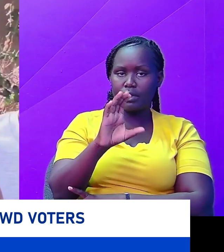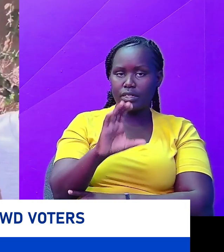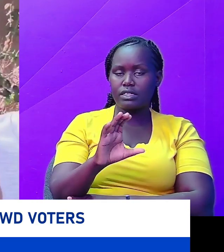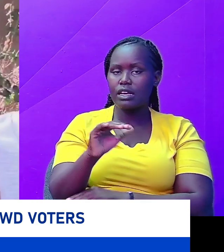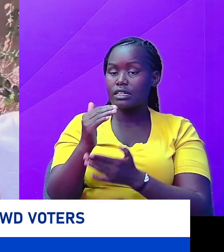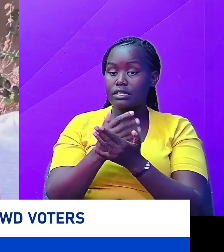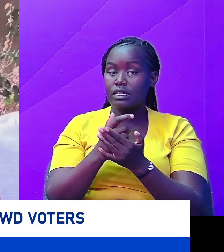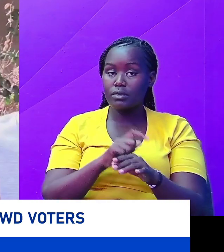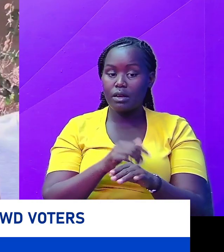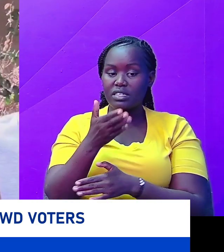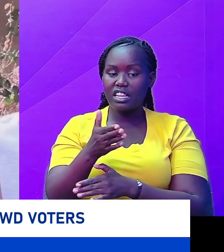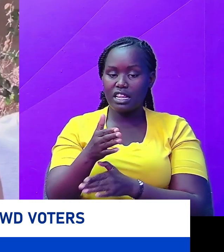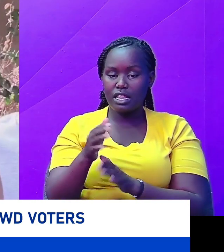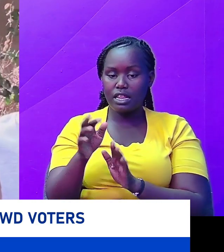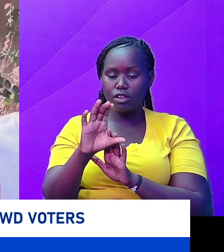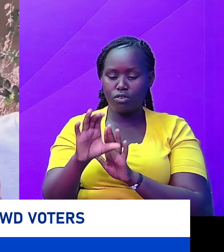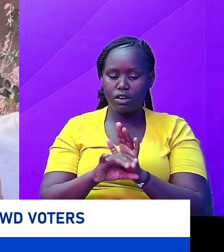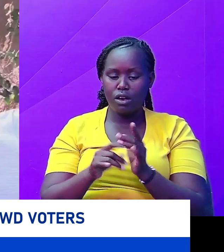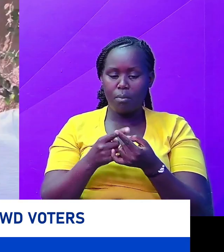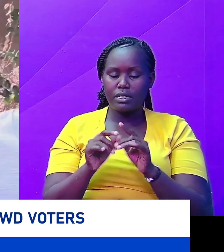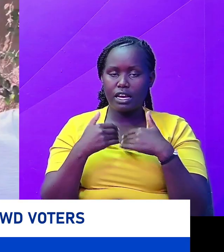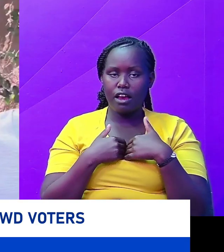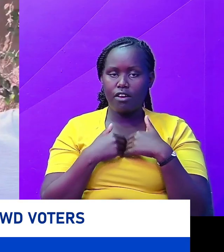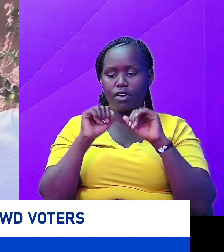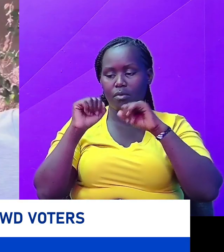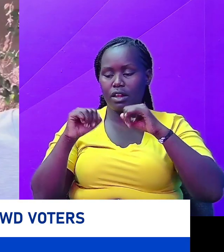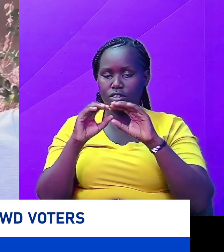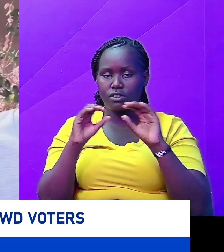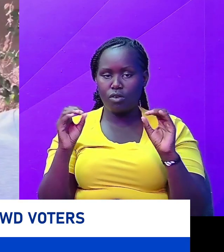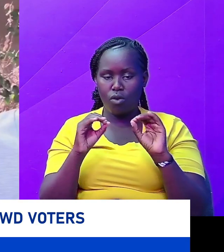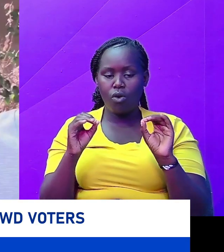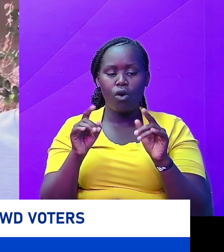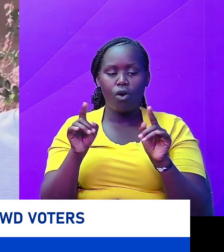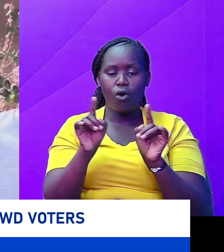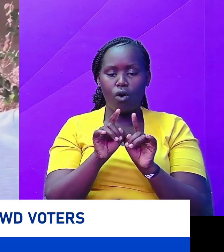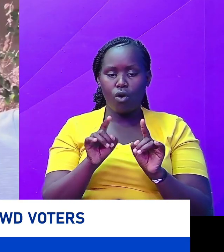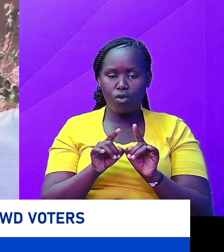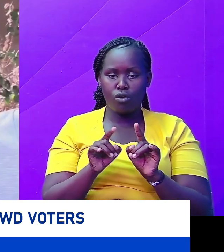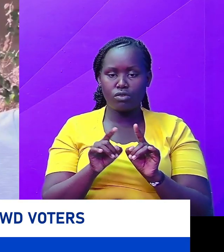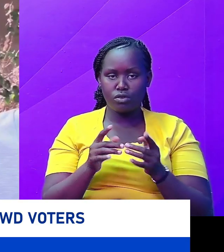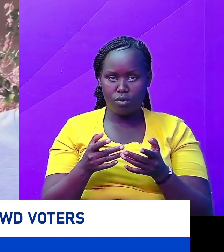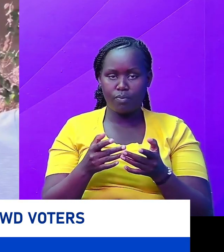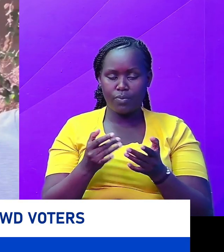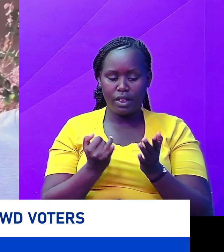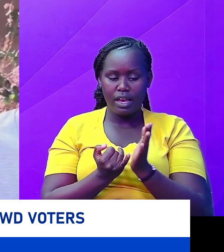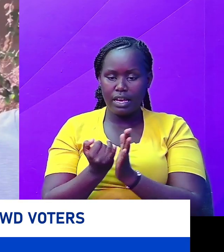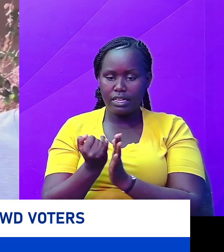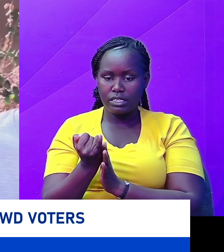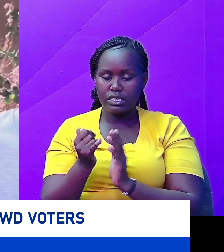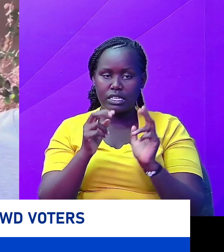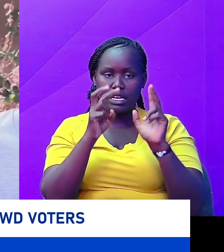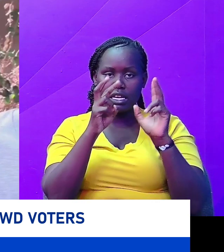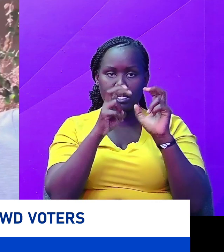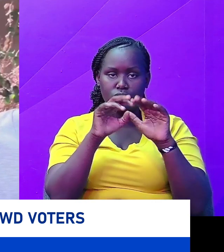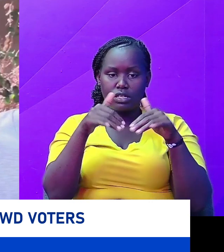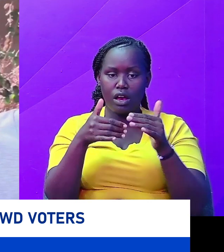jukumu lao, lakini hawana hiyo uwezo na capacity. Alafu we had the breach of integrity issues in terms of